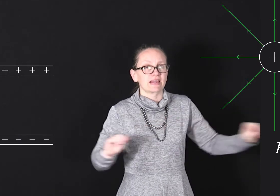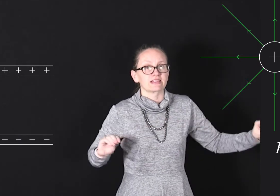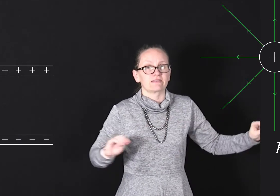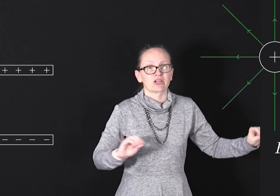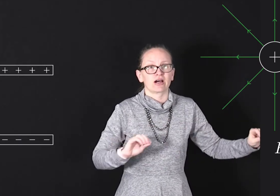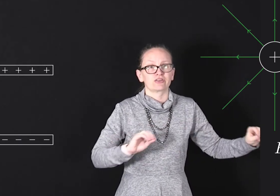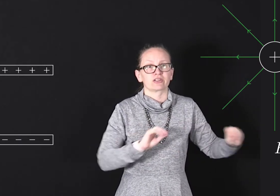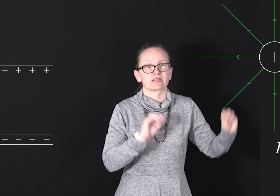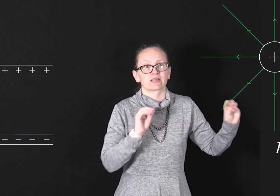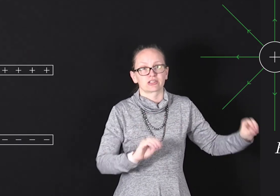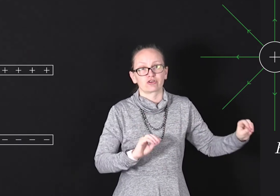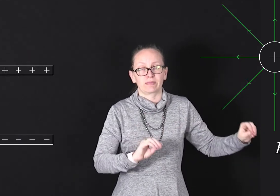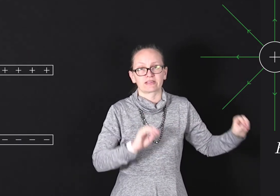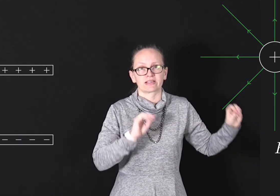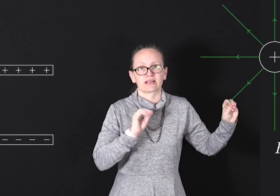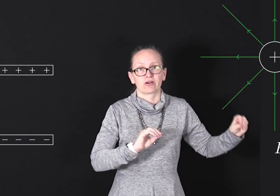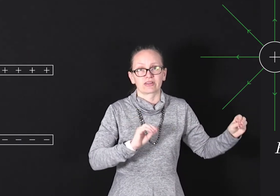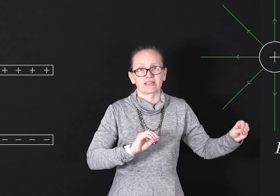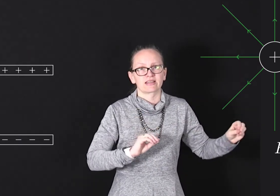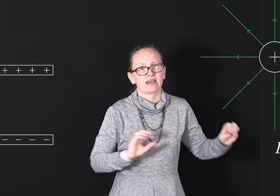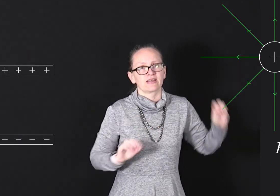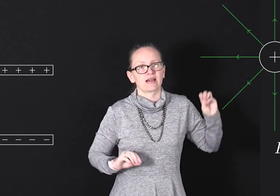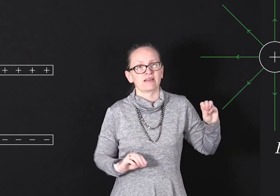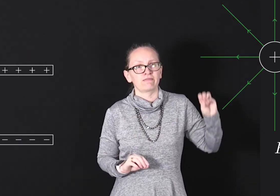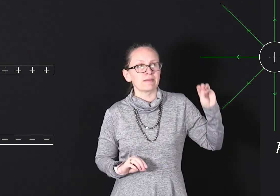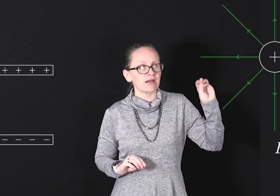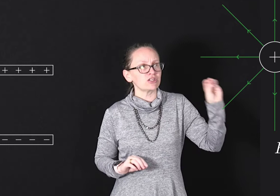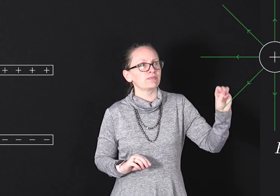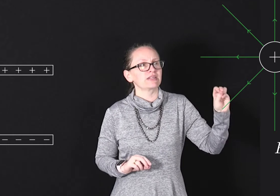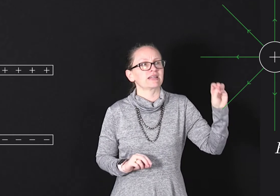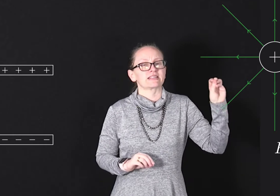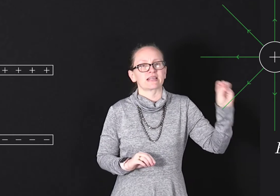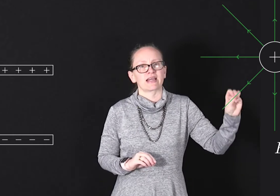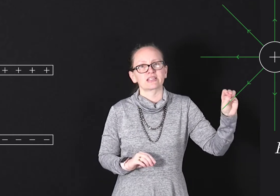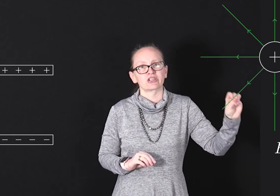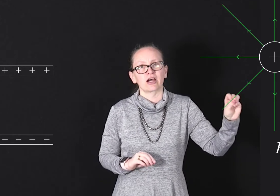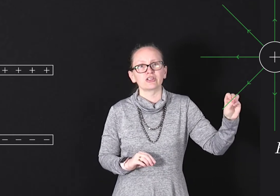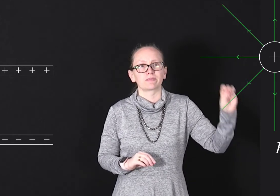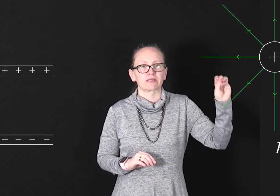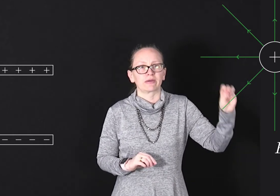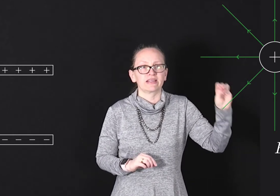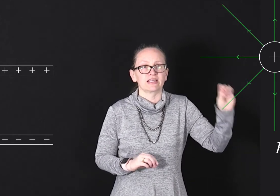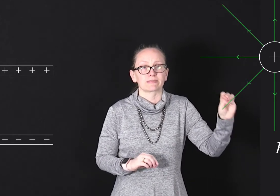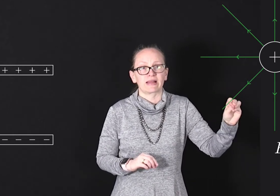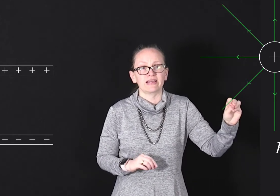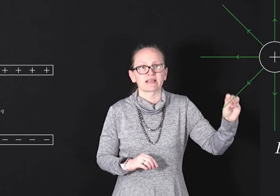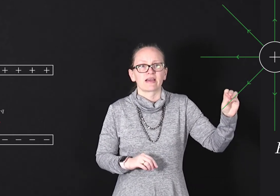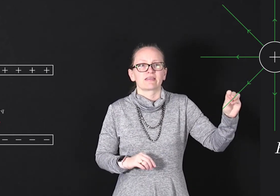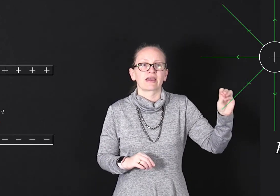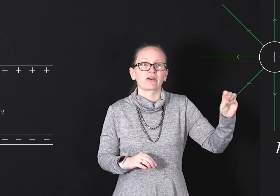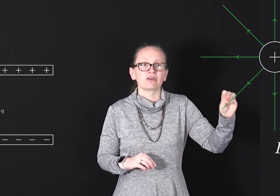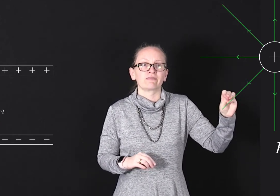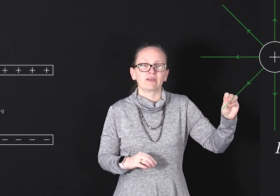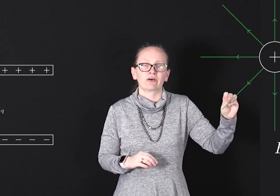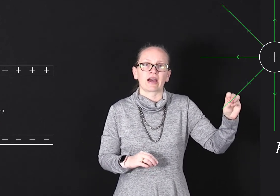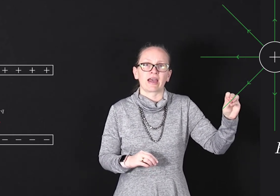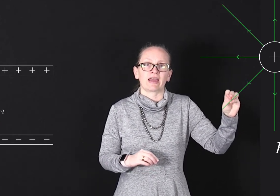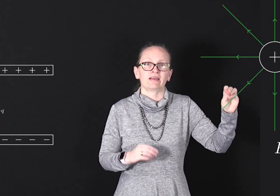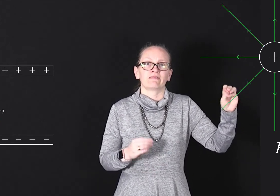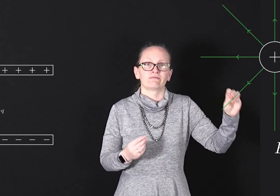negative charges distributed along this. Now, if we imagine putting a test charge between these plates, they're going to feel a